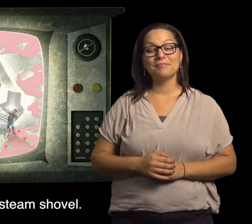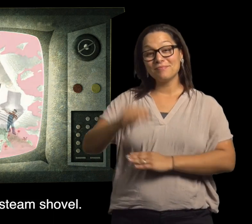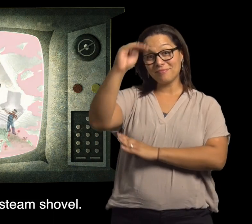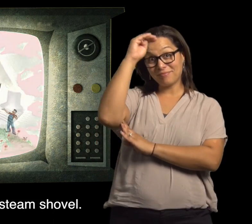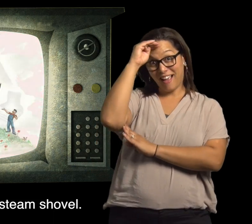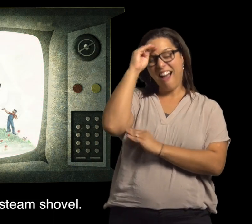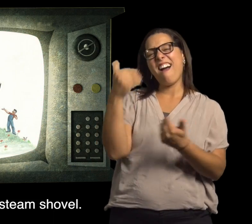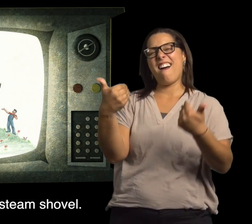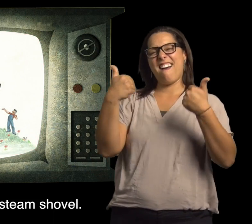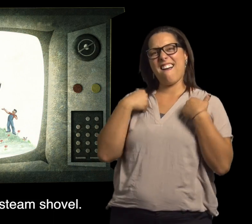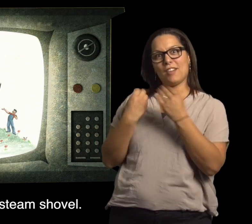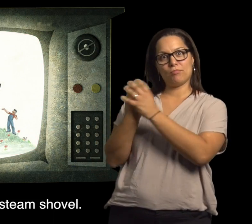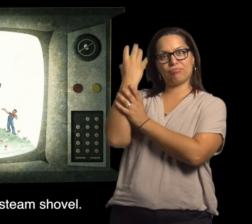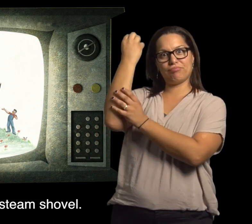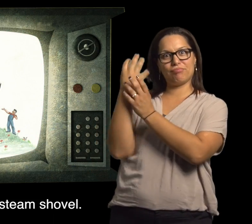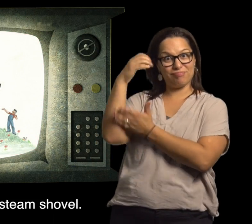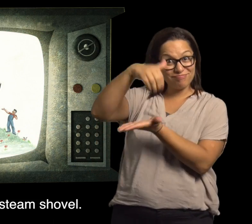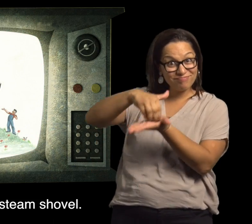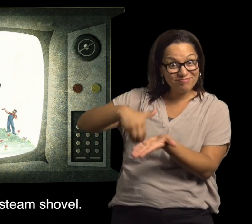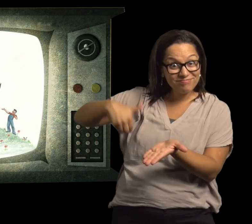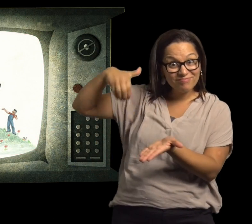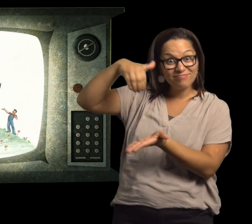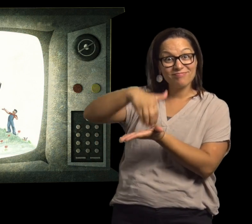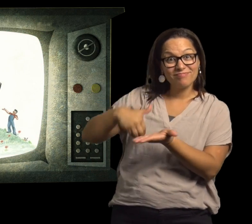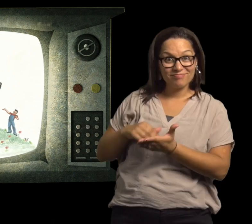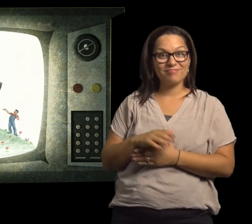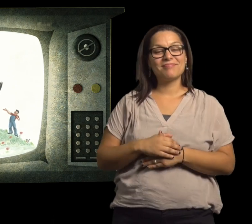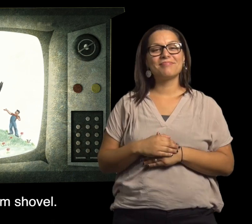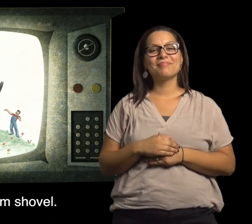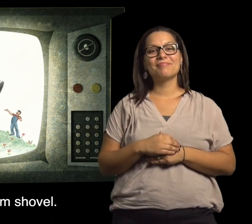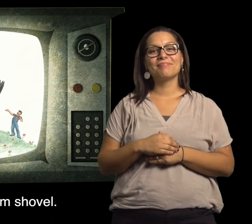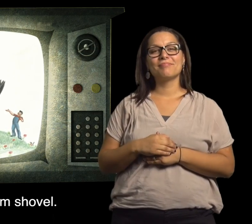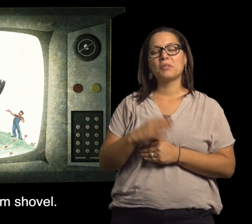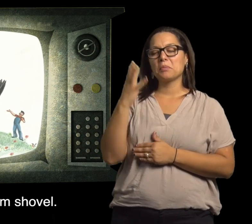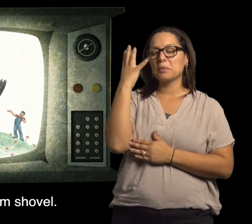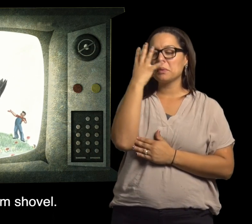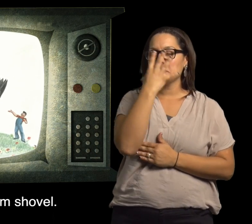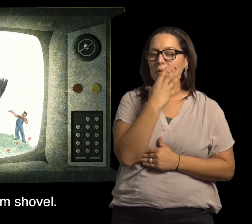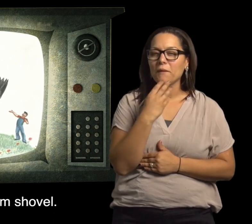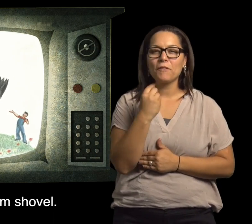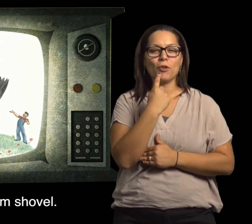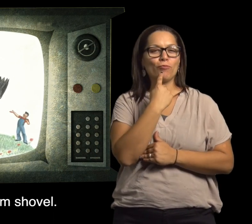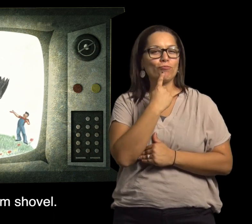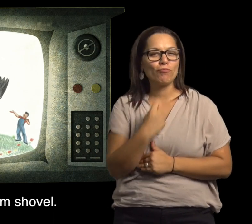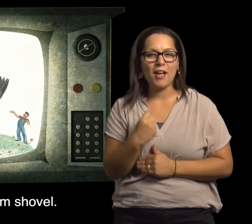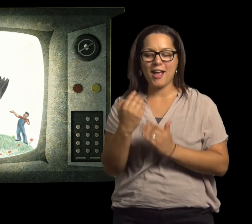Mike Mulligan had a steam shovel. A beautiful red steam shovel.